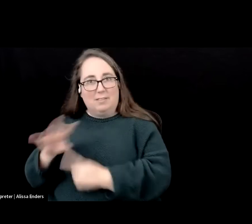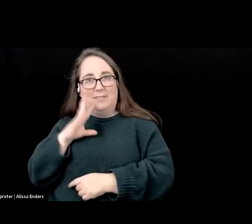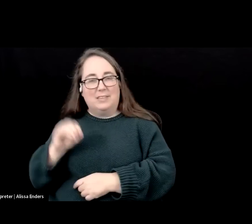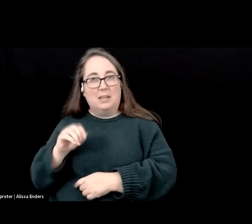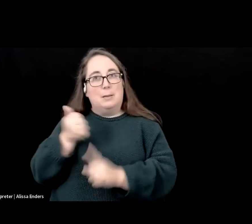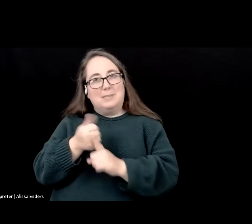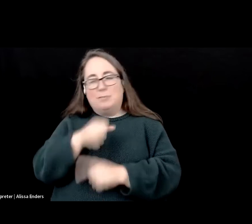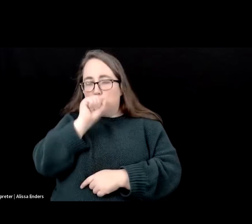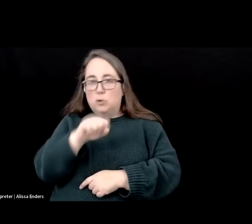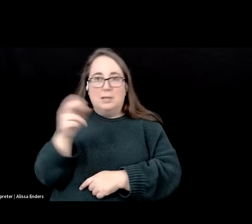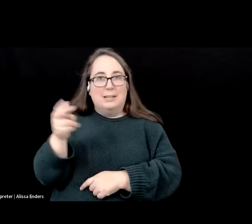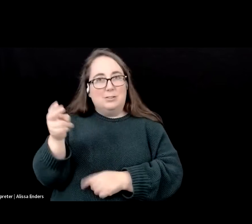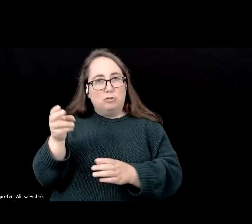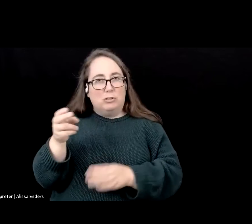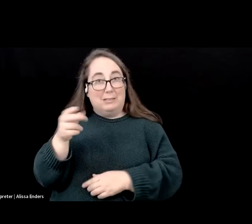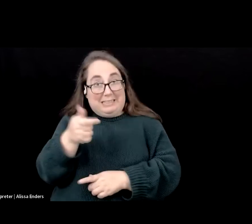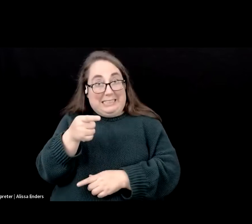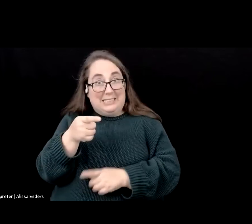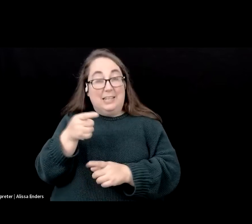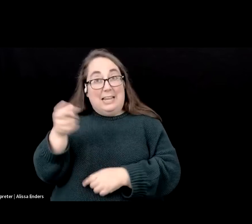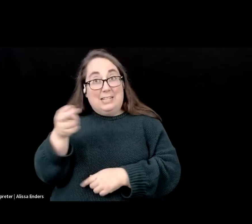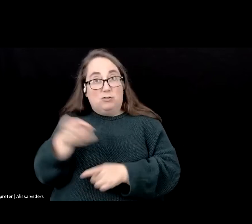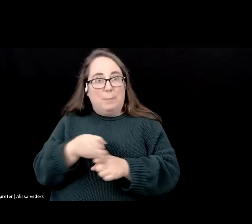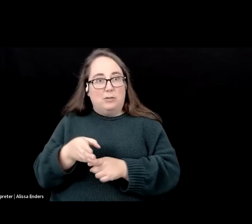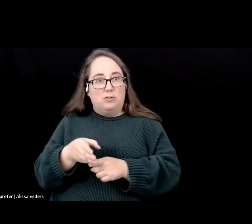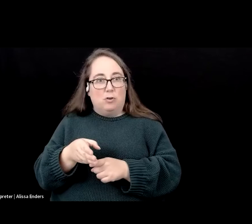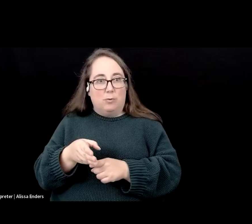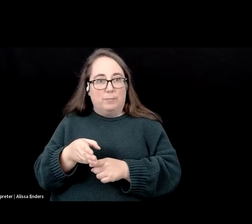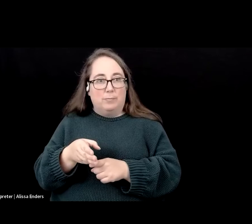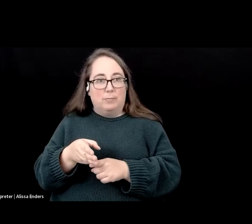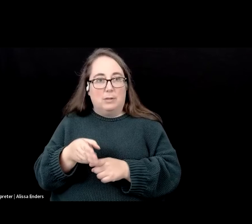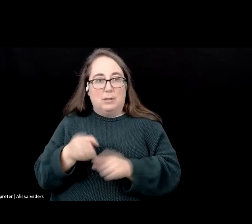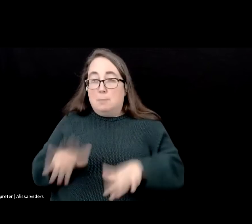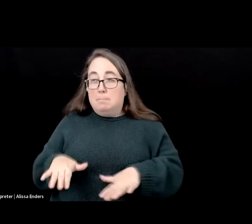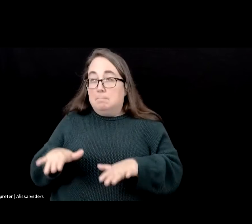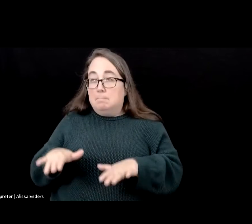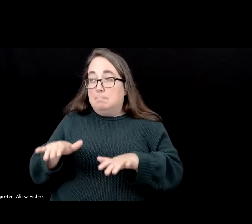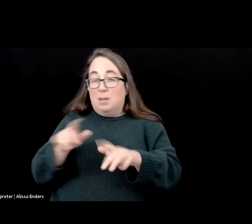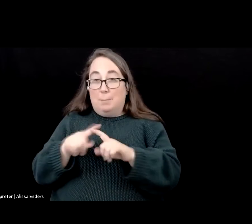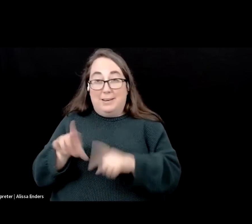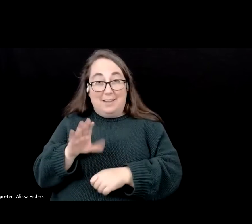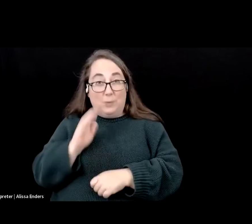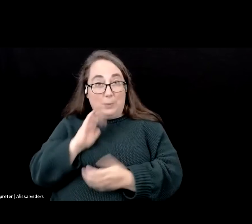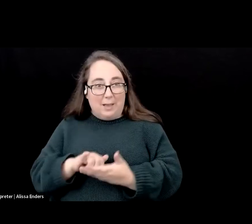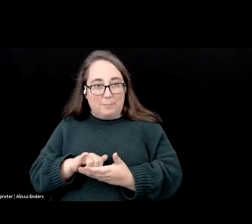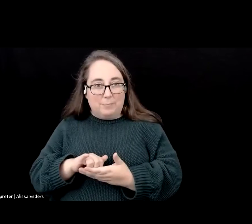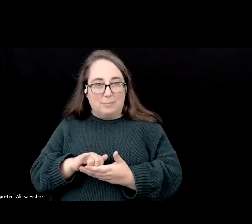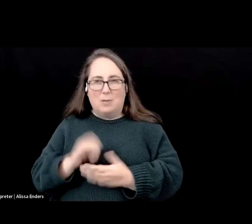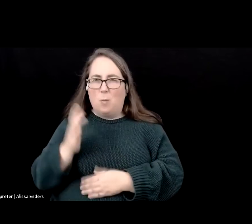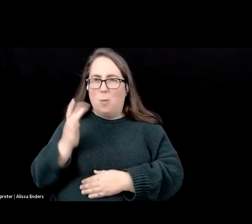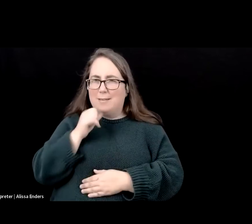historian, history major. He was raising the question on TikTok, Instagram, Twitter, whatever you use, I suppose, about why he didn't learn